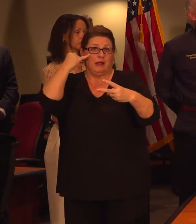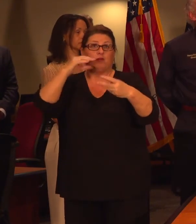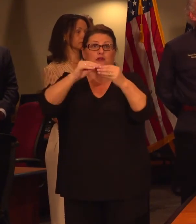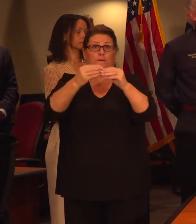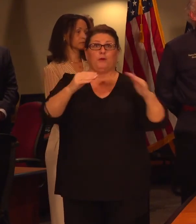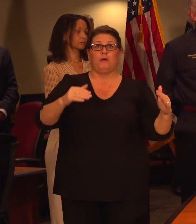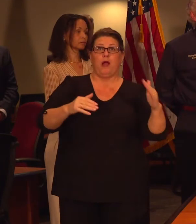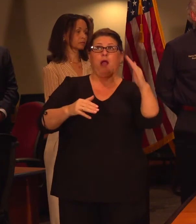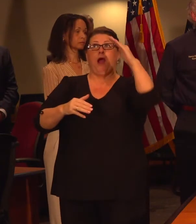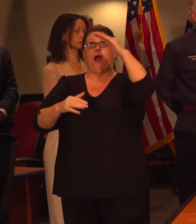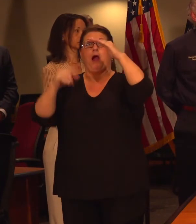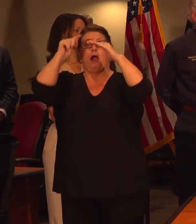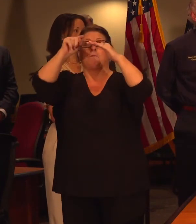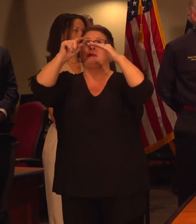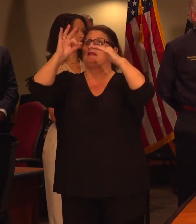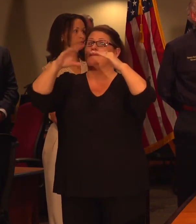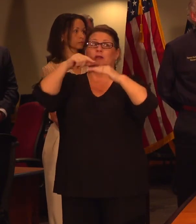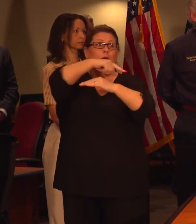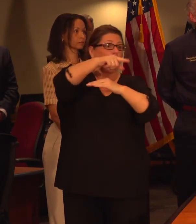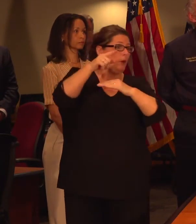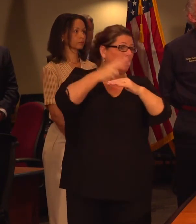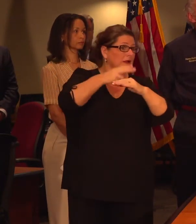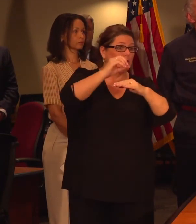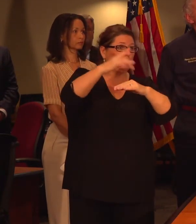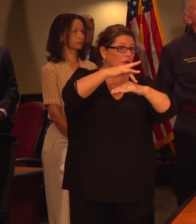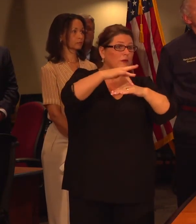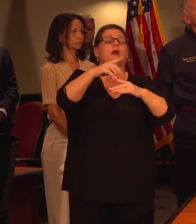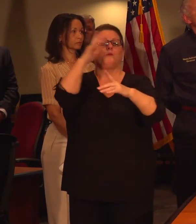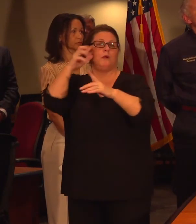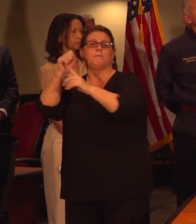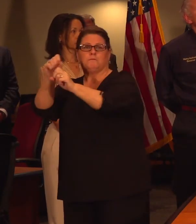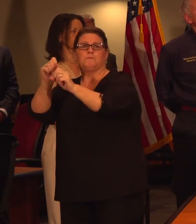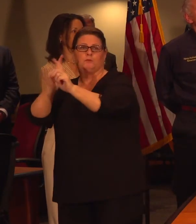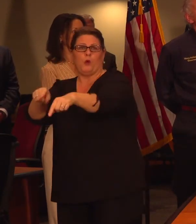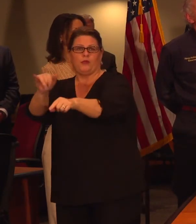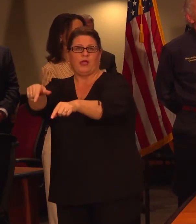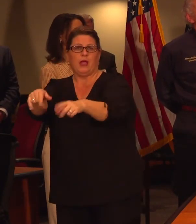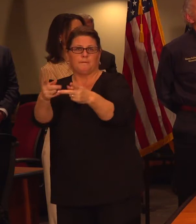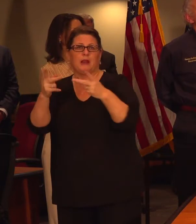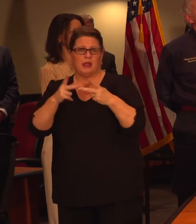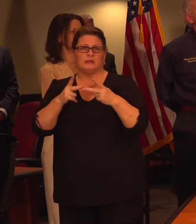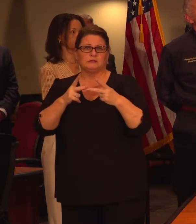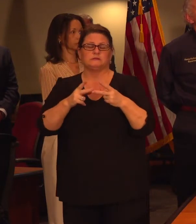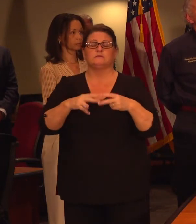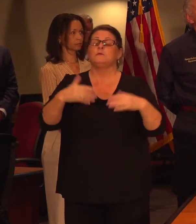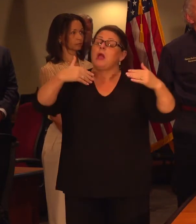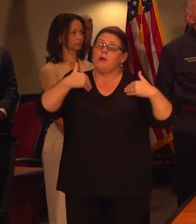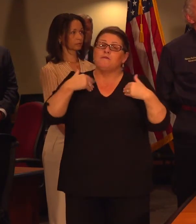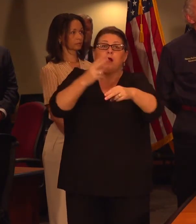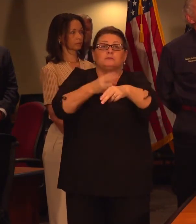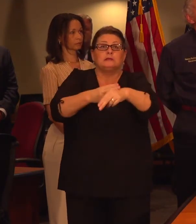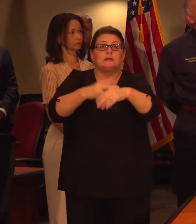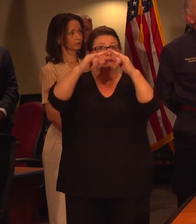look to see where we need those facilities built. We also have at our disposal basically hospital tents